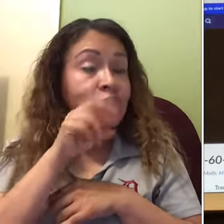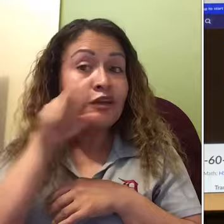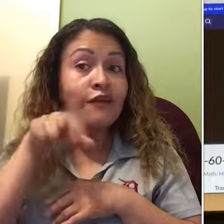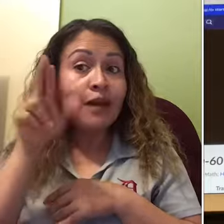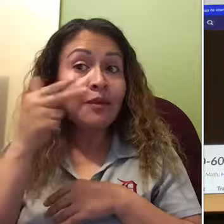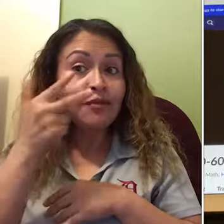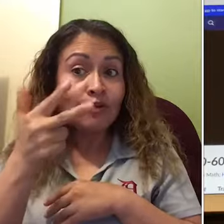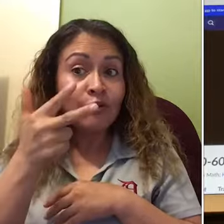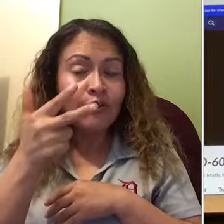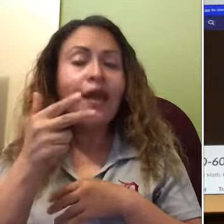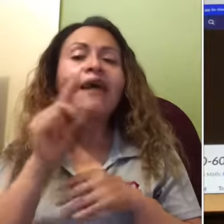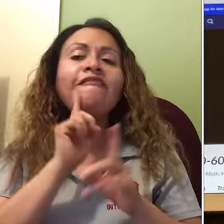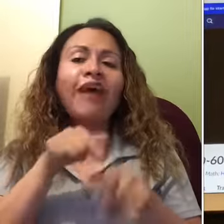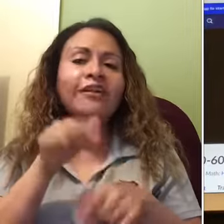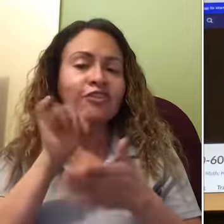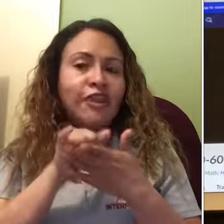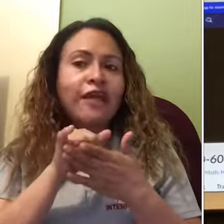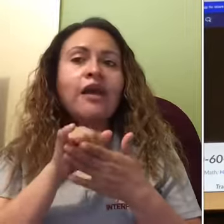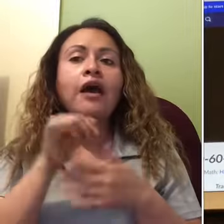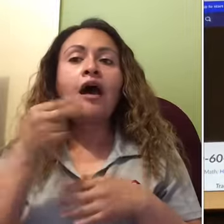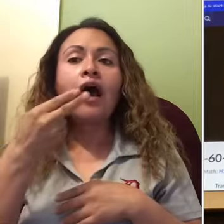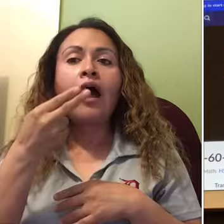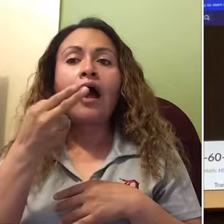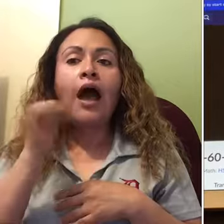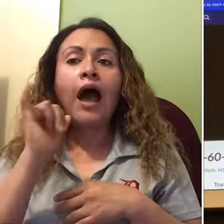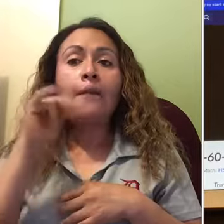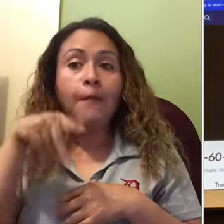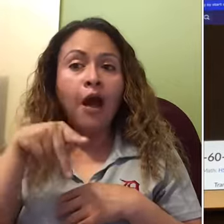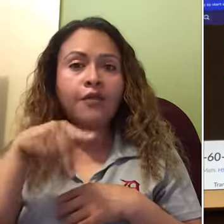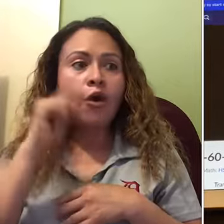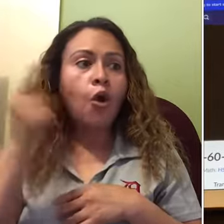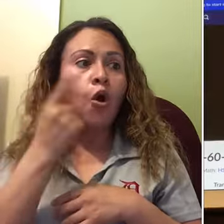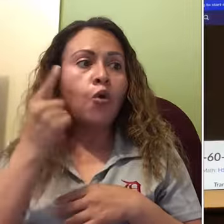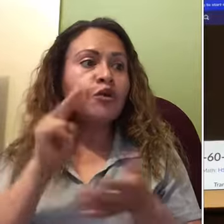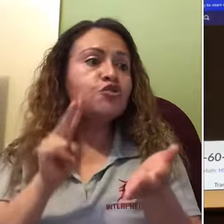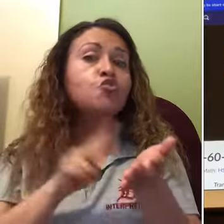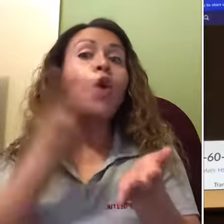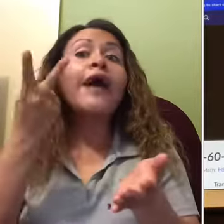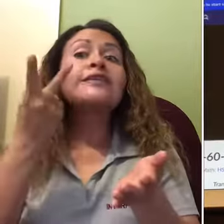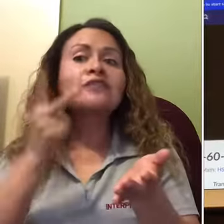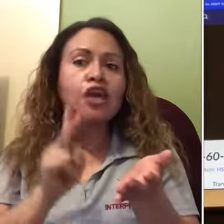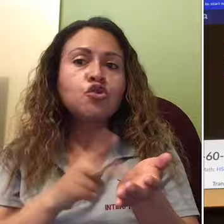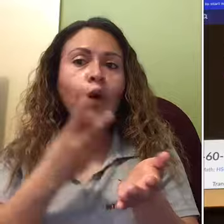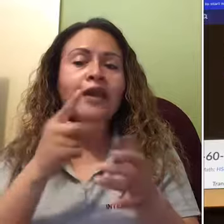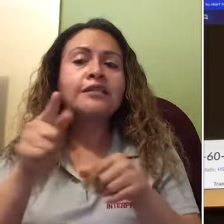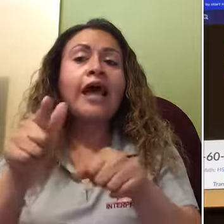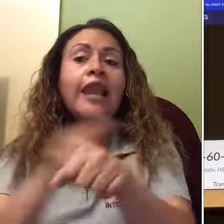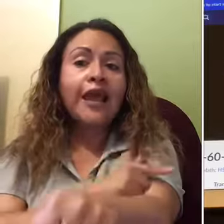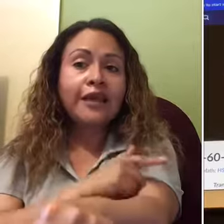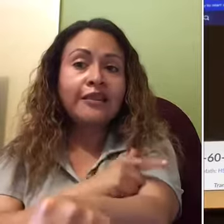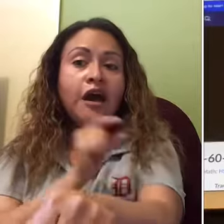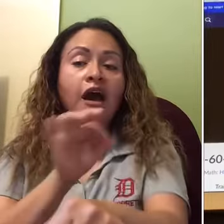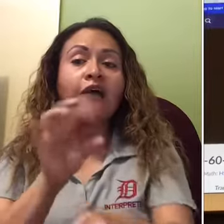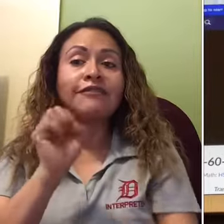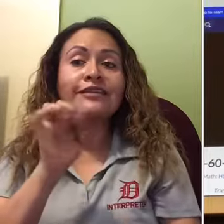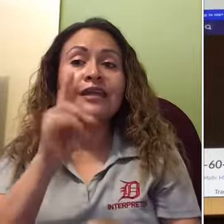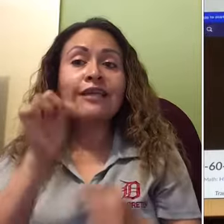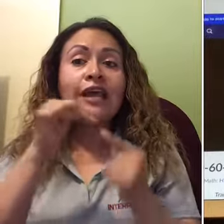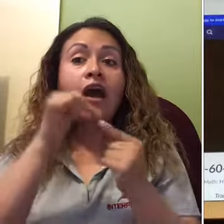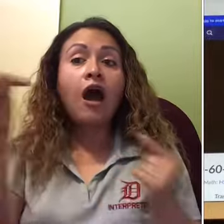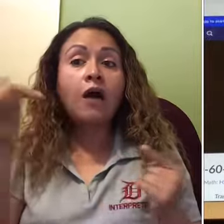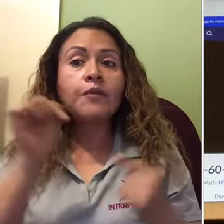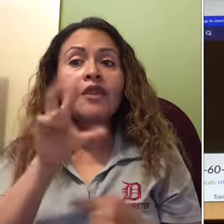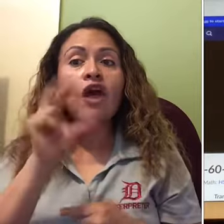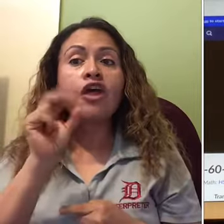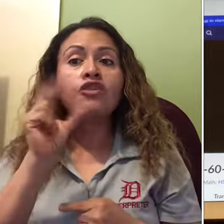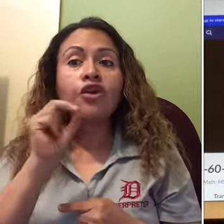right over there. And then the hypotenuse is always going to be twice the length of the side opposite the